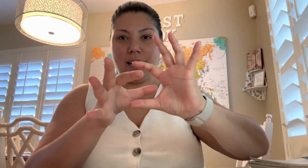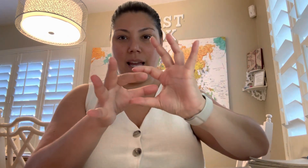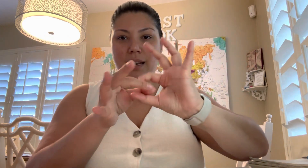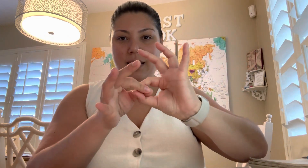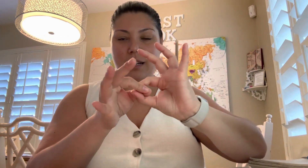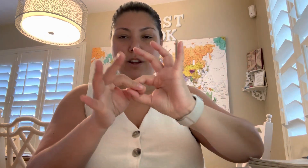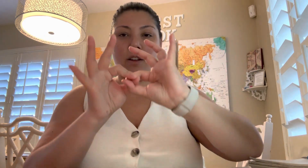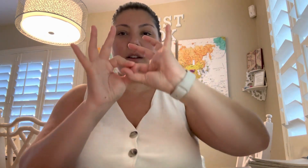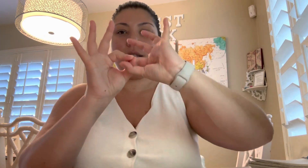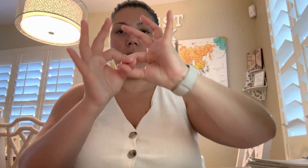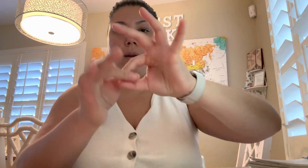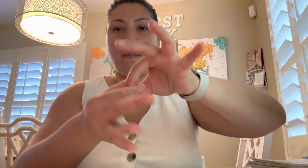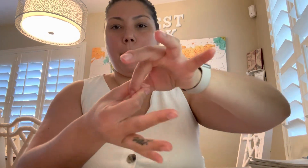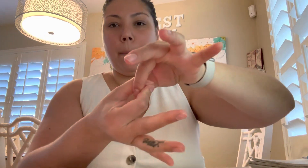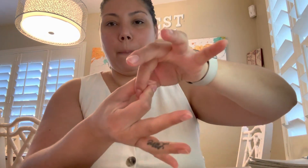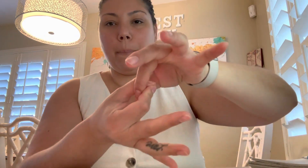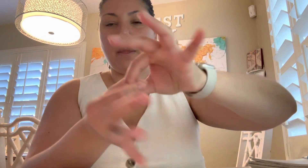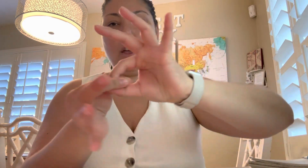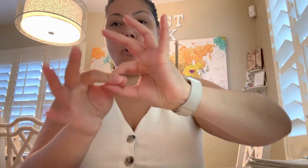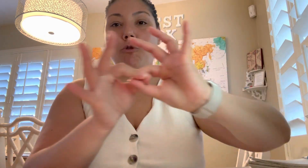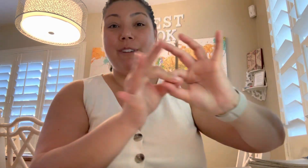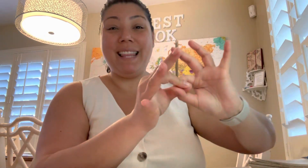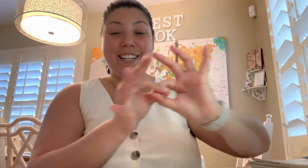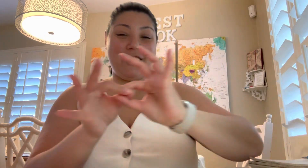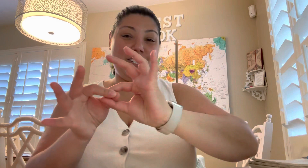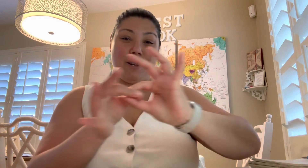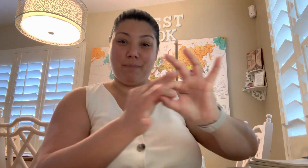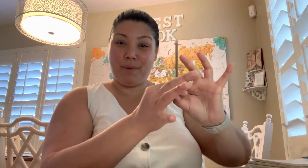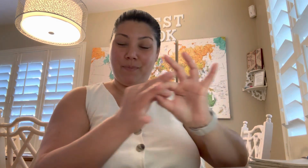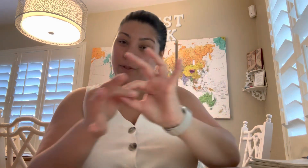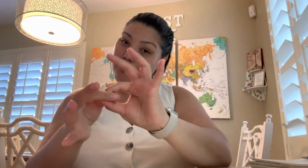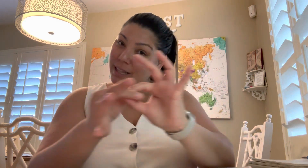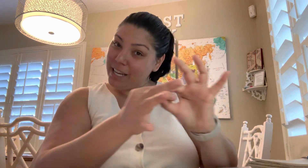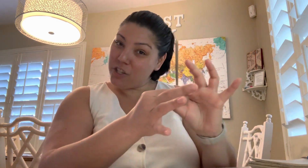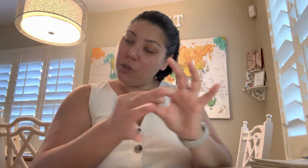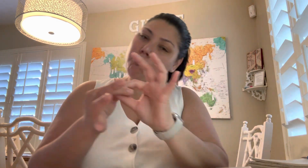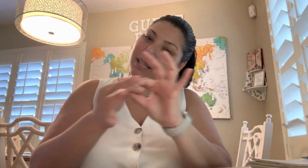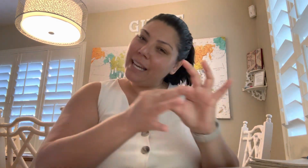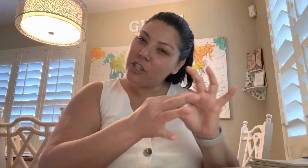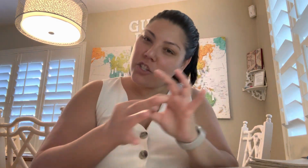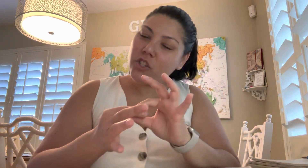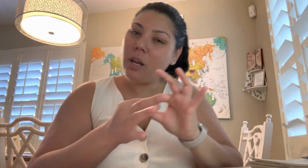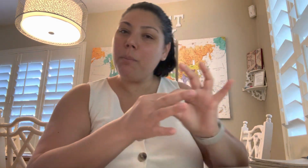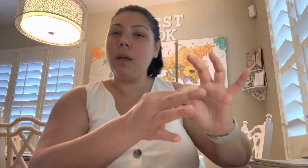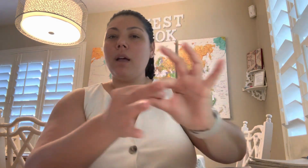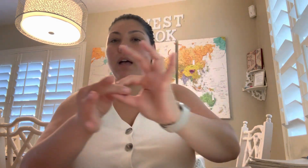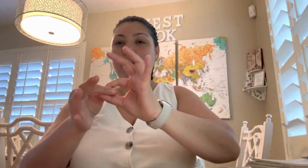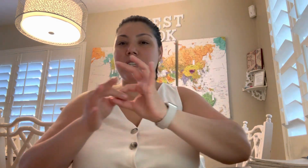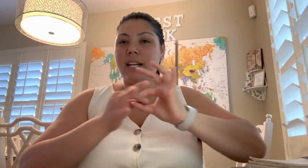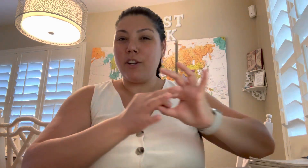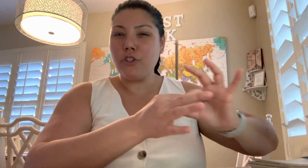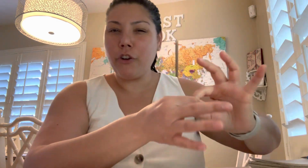Again, see it? Relationship. Relationship. Relationship. I've seen it in a circle